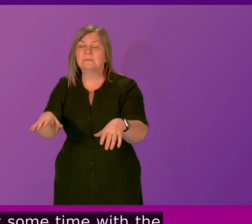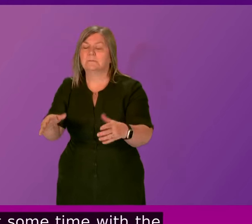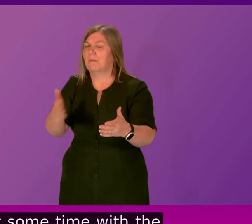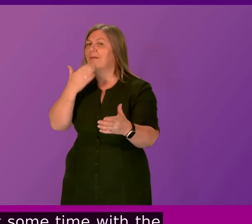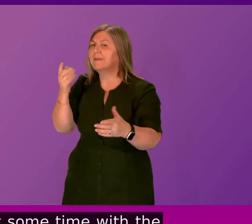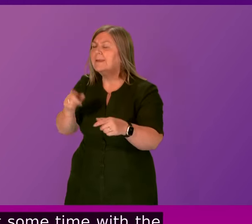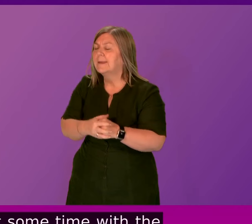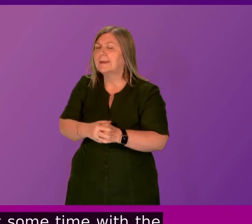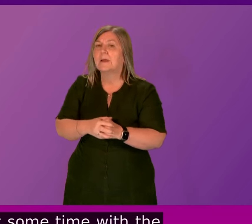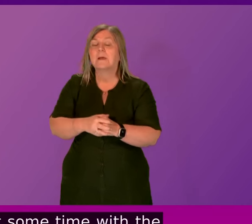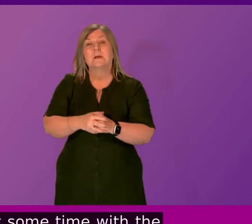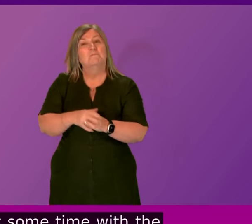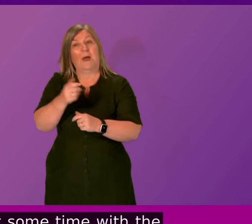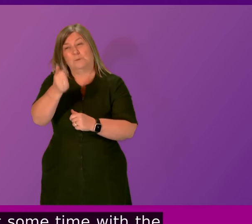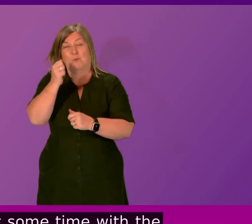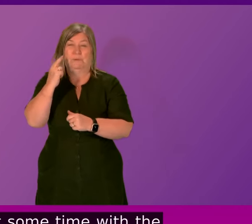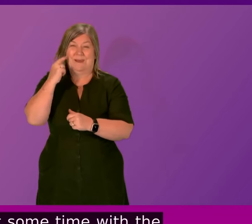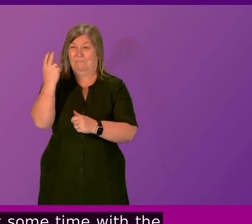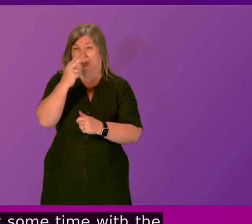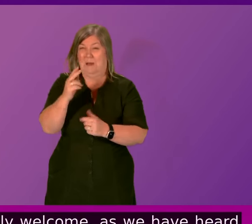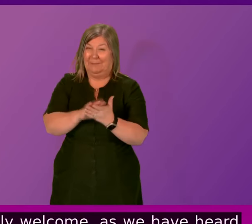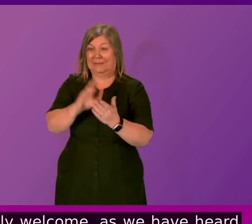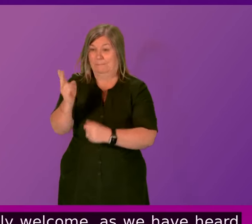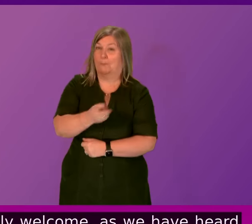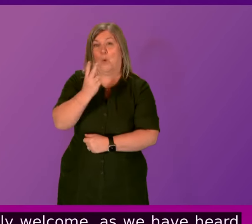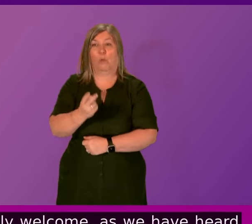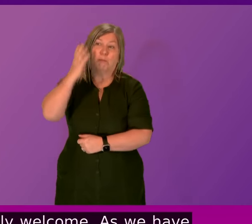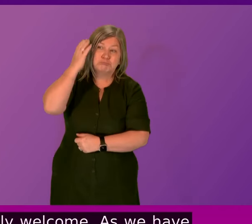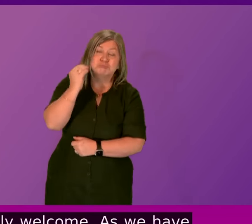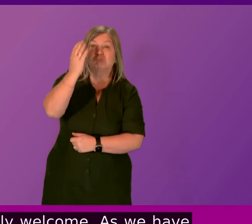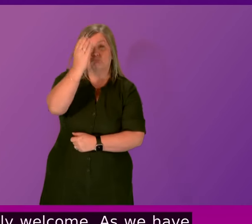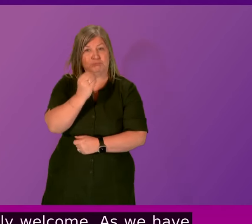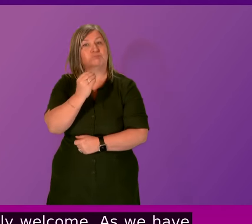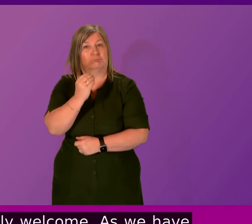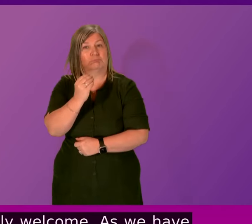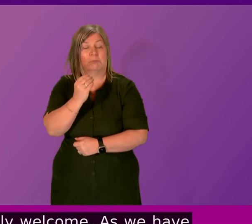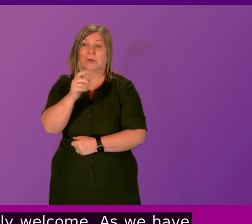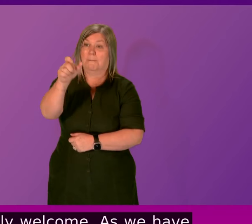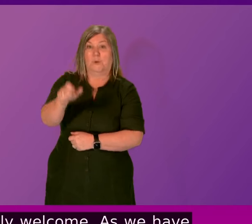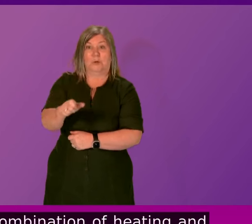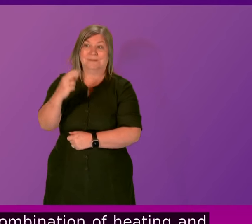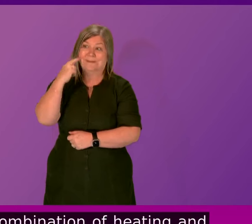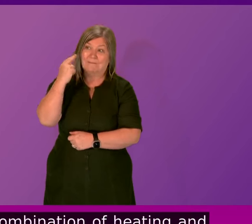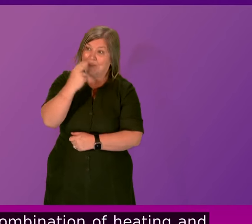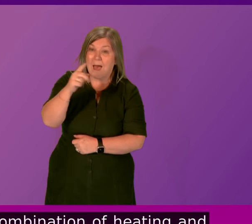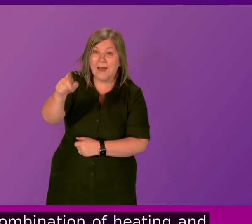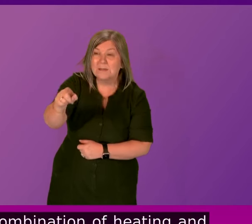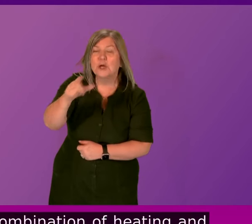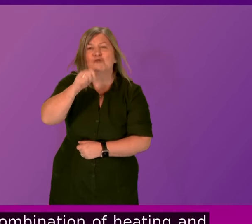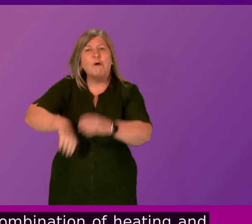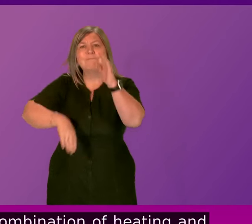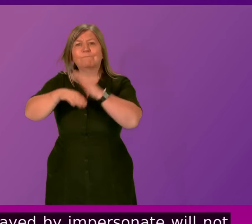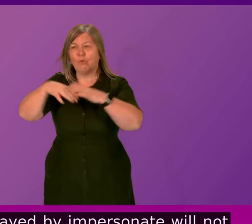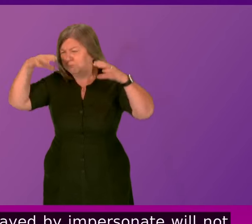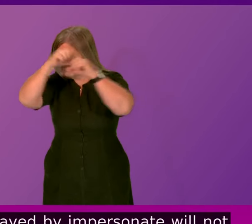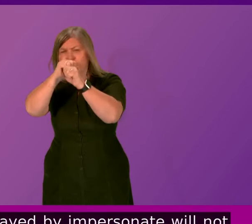we have heard, deafblindness is a combination of hearing and sight loss. A deafblind person will not necessarily be completely